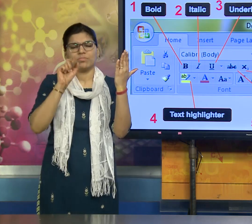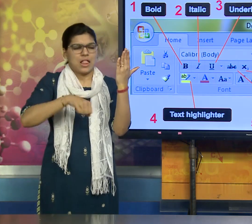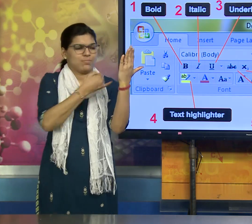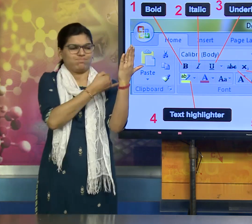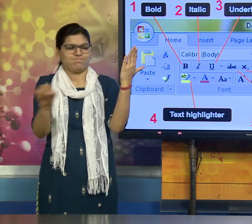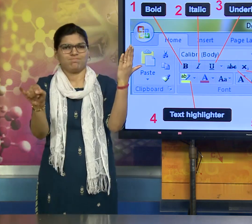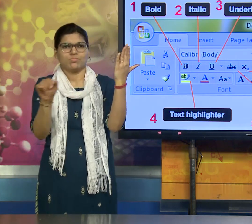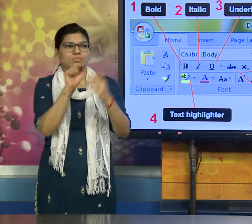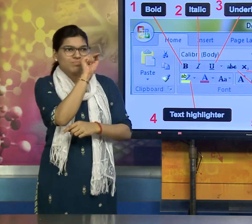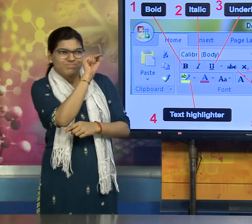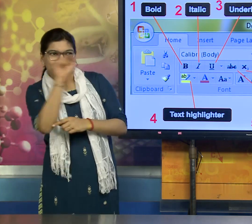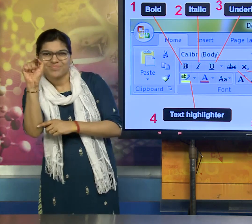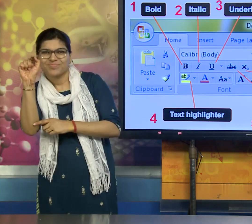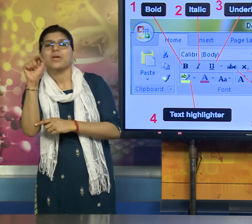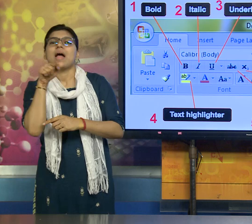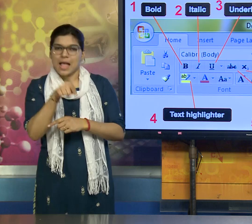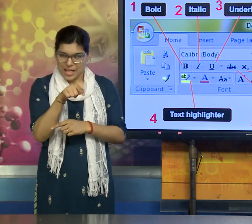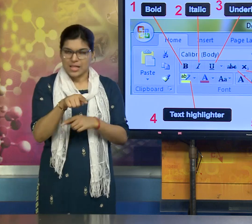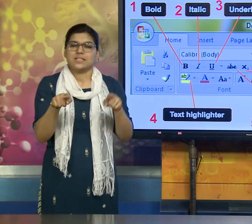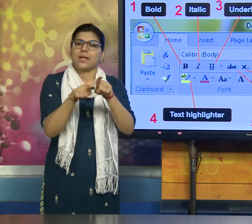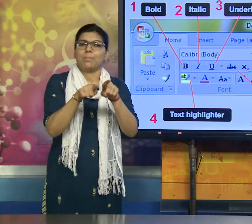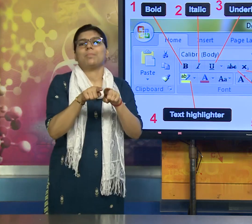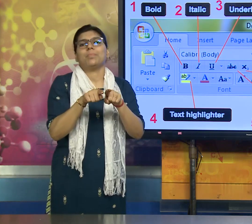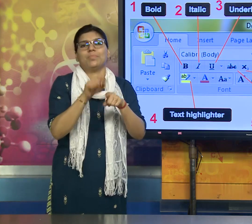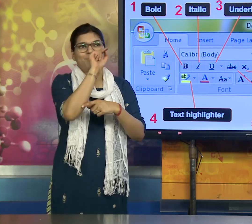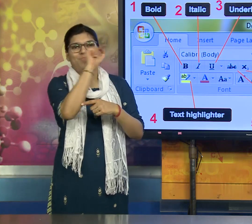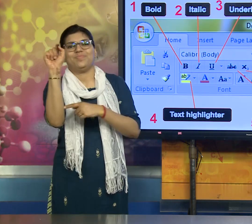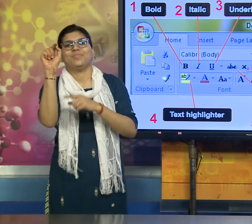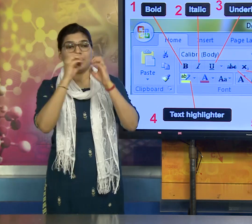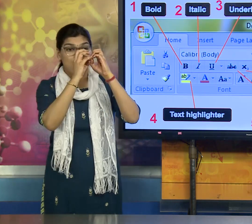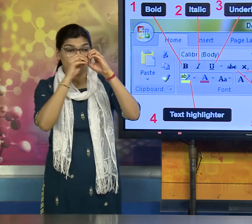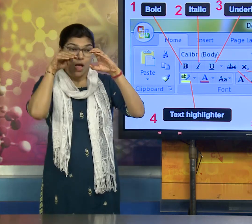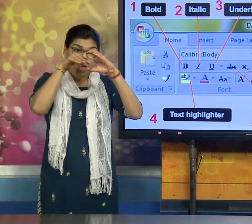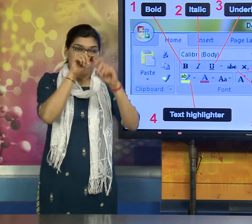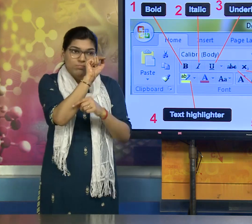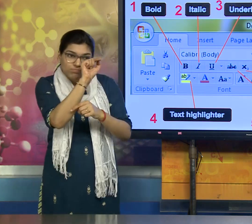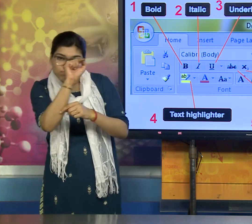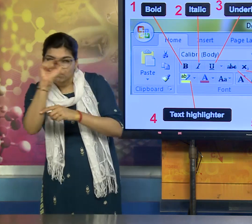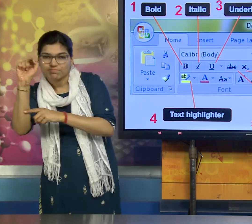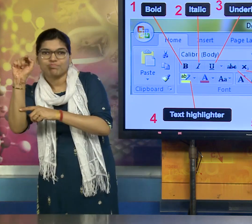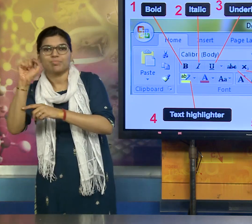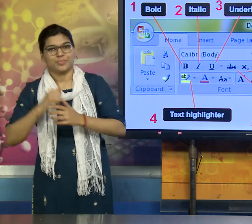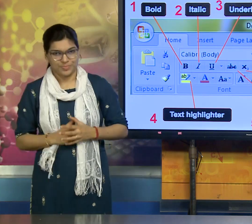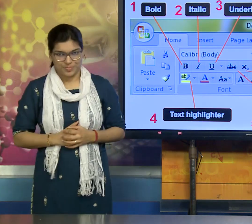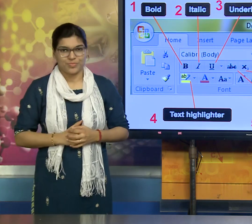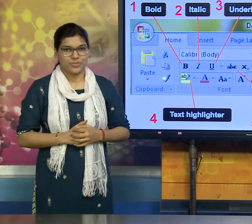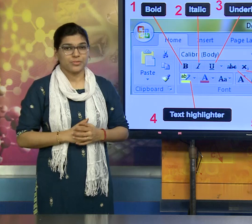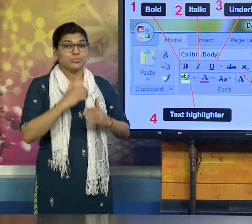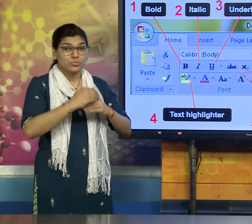So you can do it by clicking on number 5th. For example, you have a list of participants who are